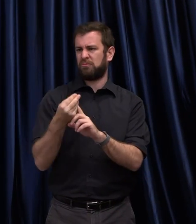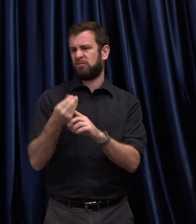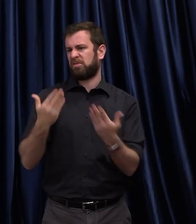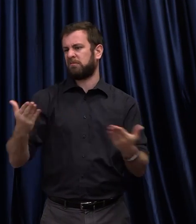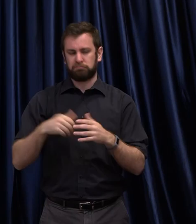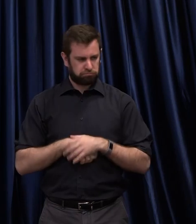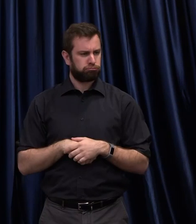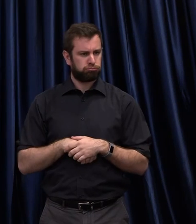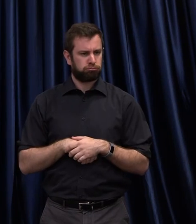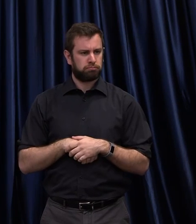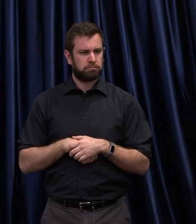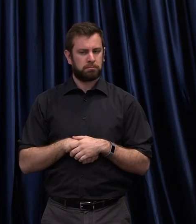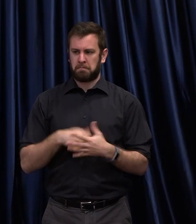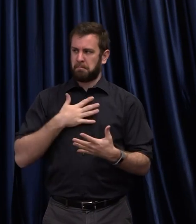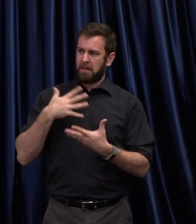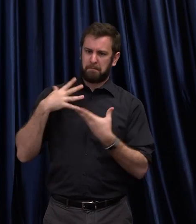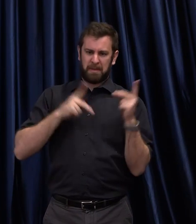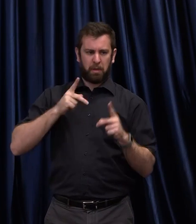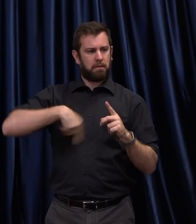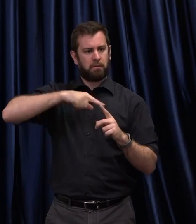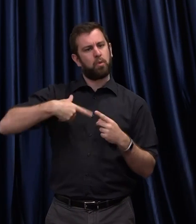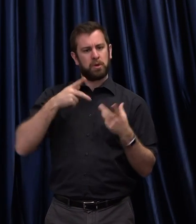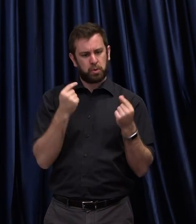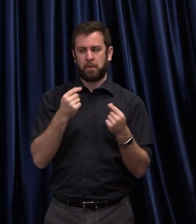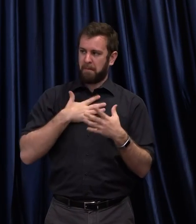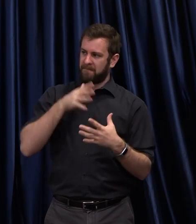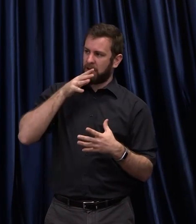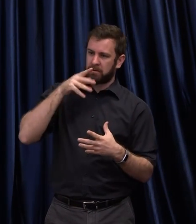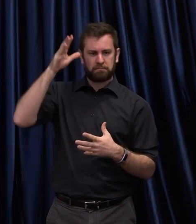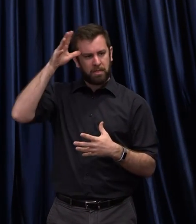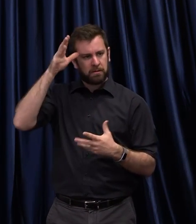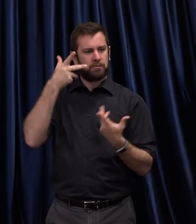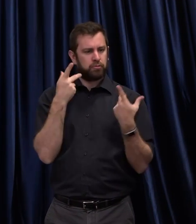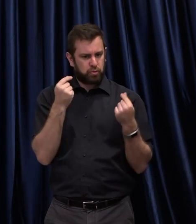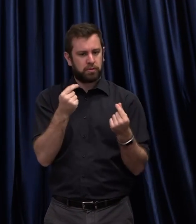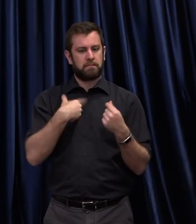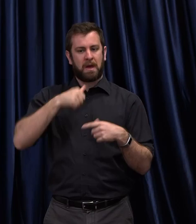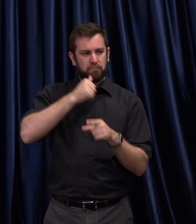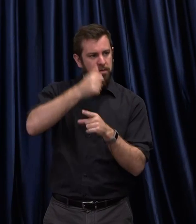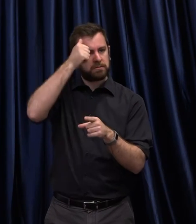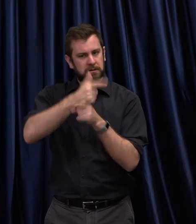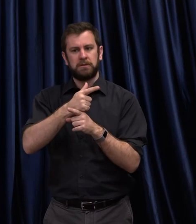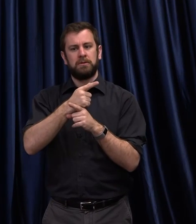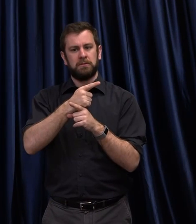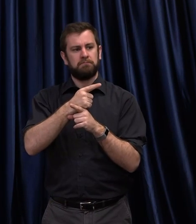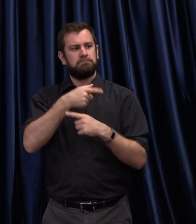do. It's what my people do. It's what my father is doing. It's what my brother and sister are